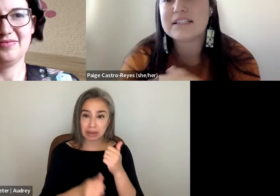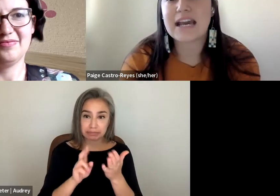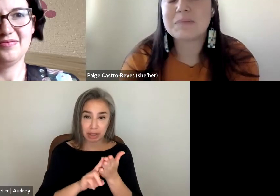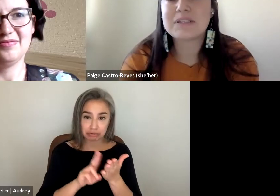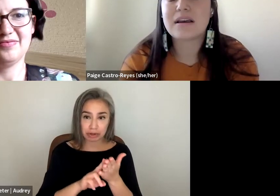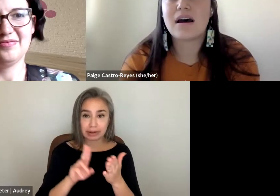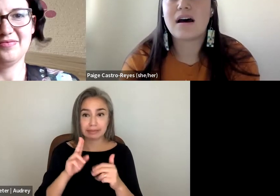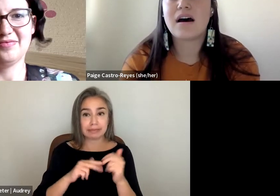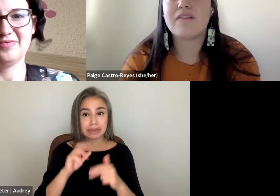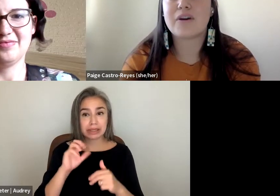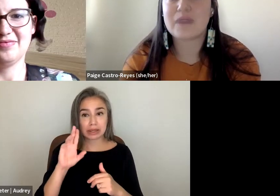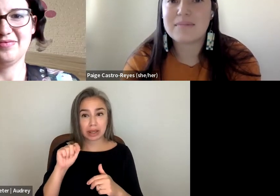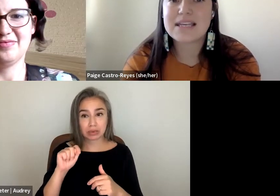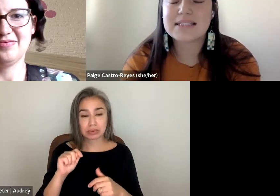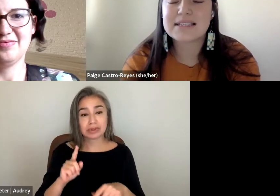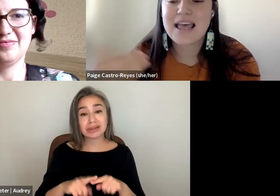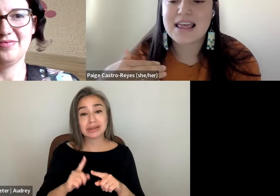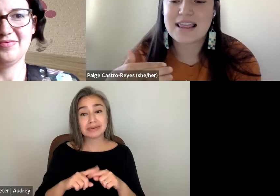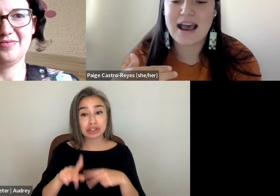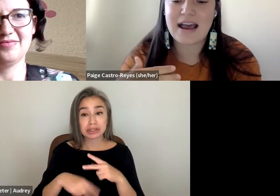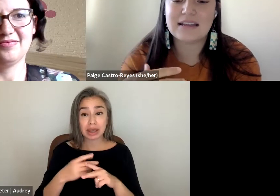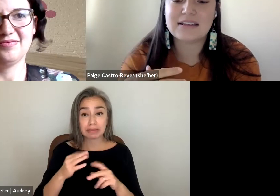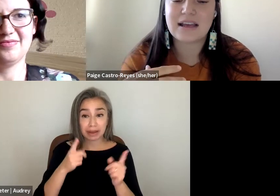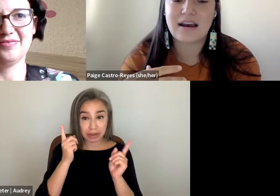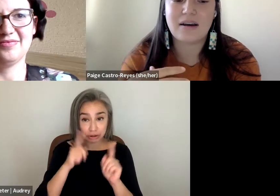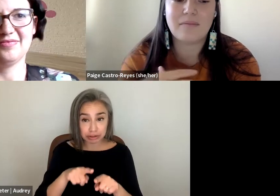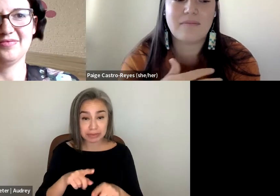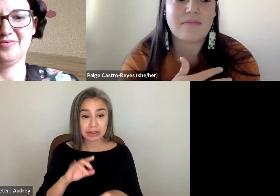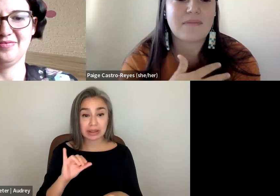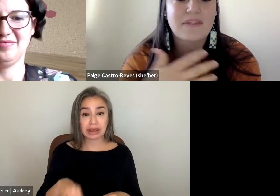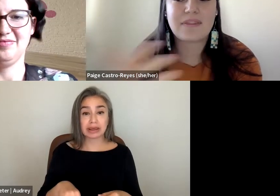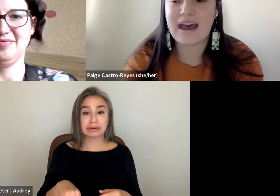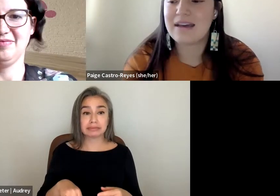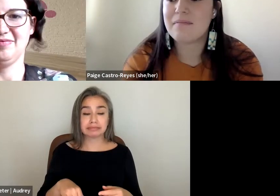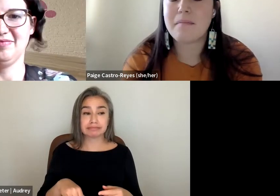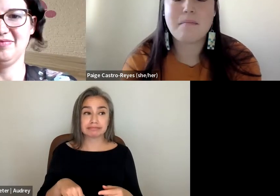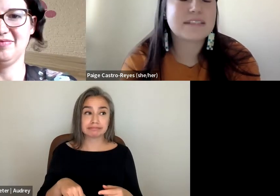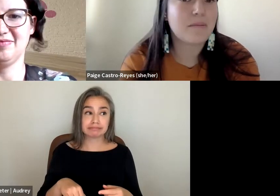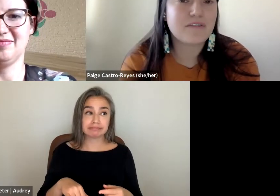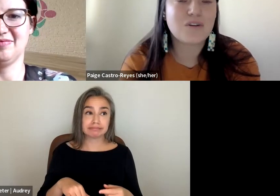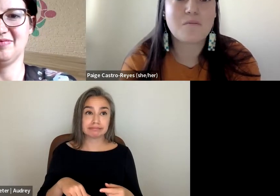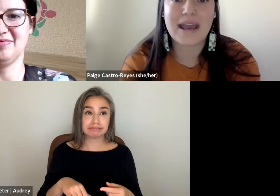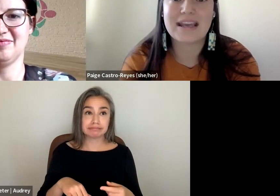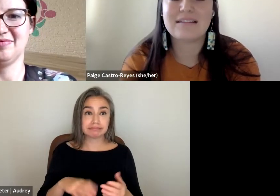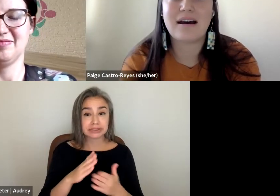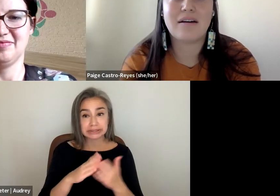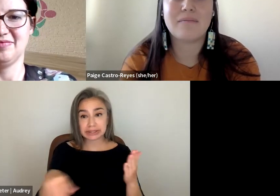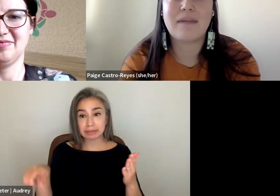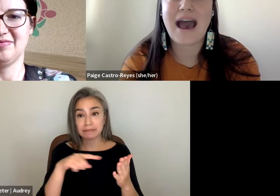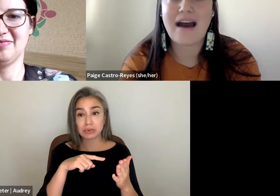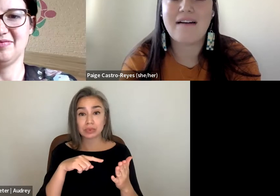There are different types of agreements that that some of you